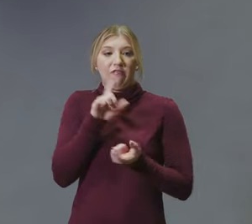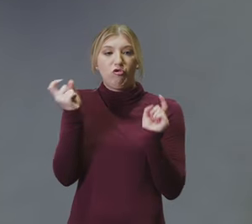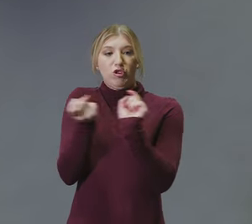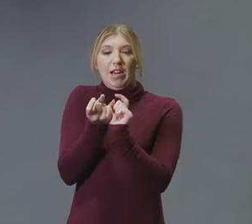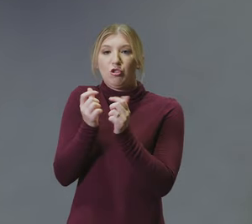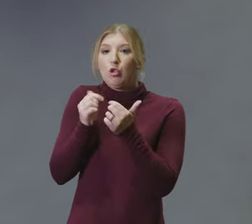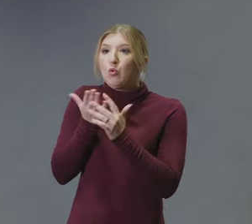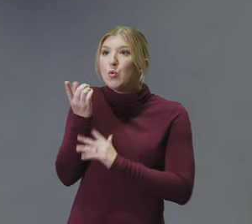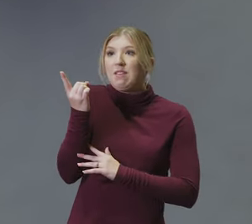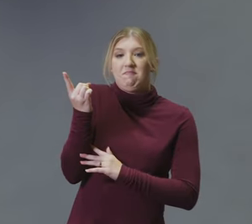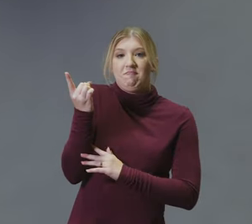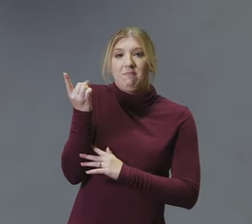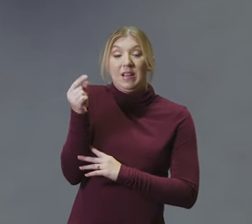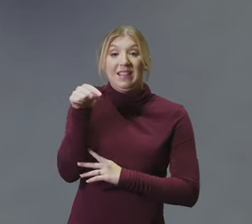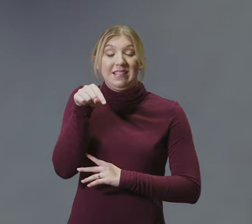this,